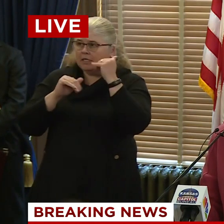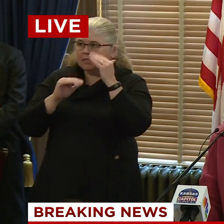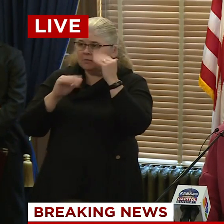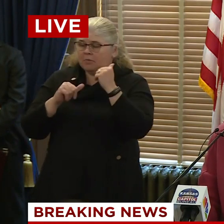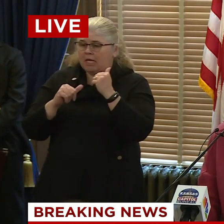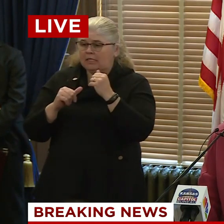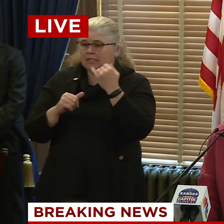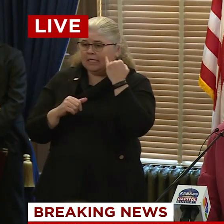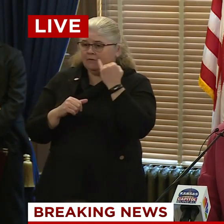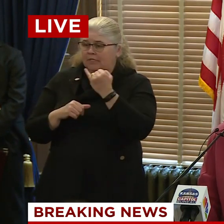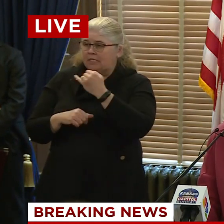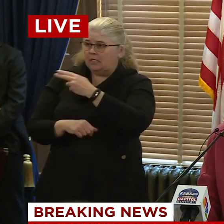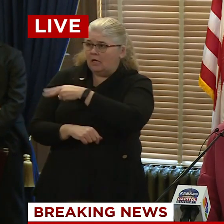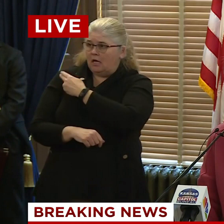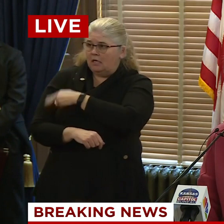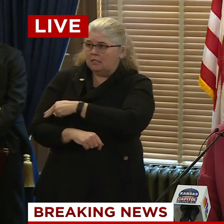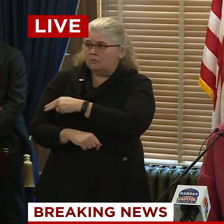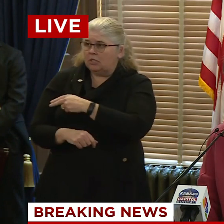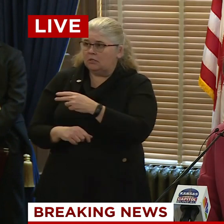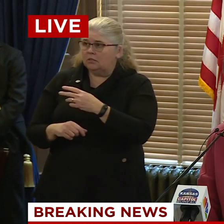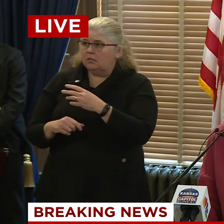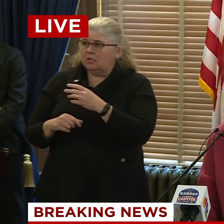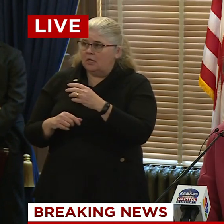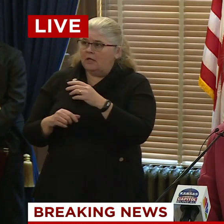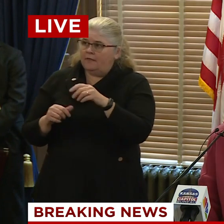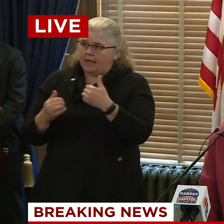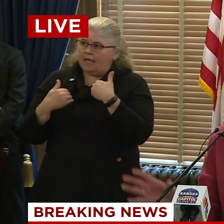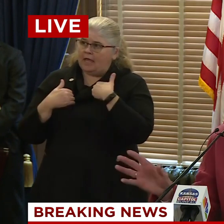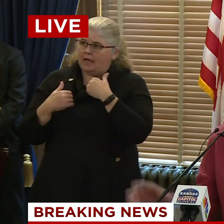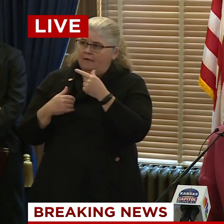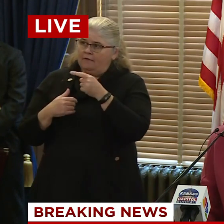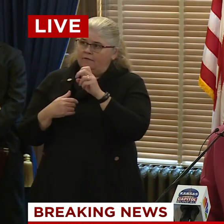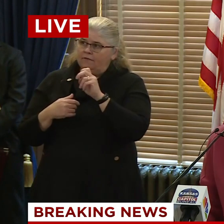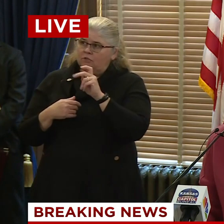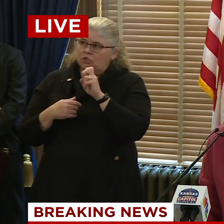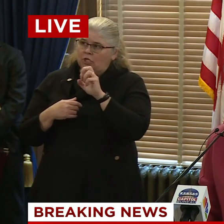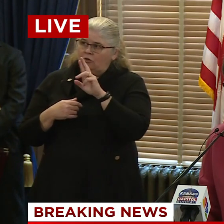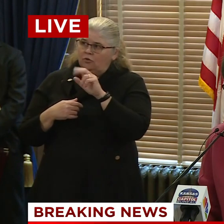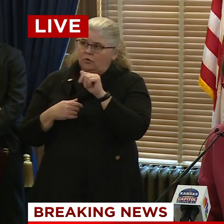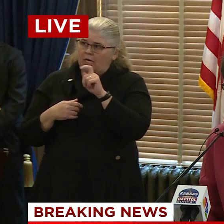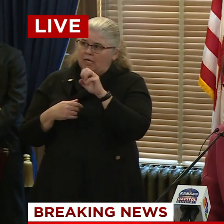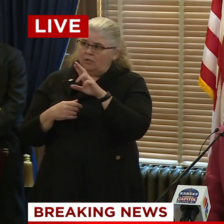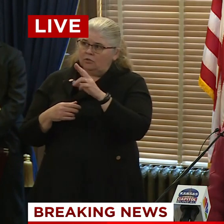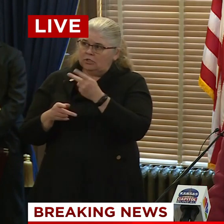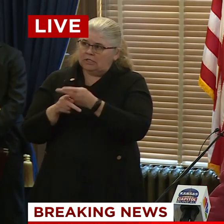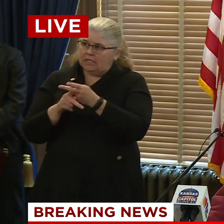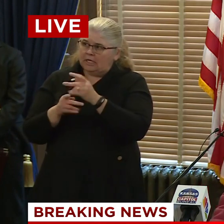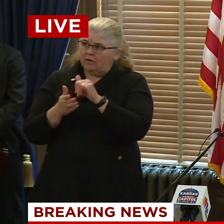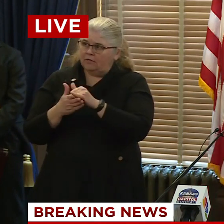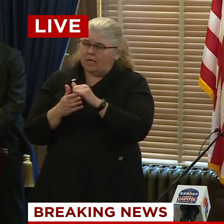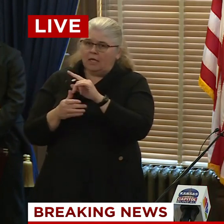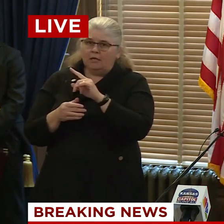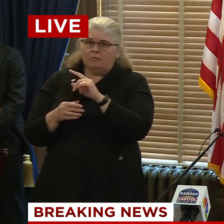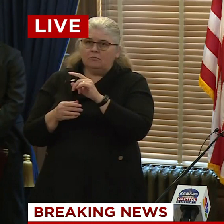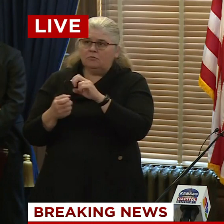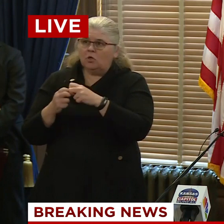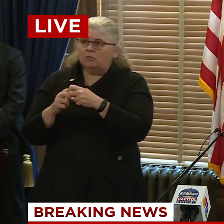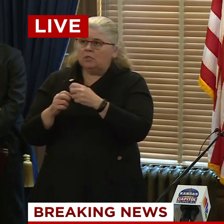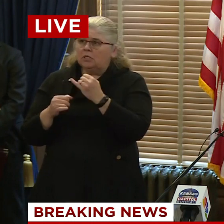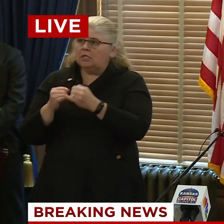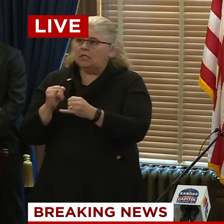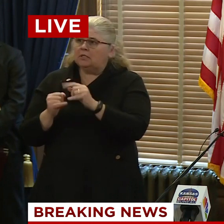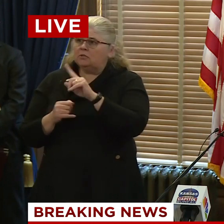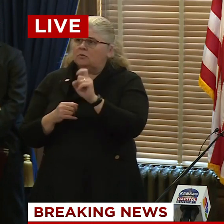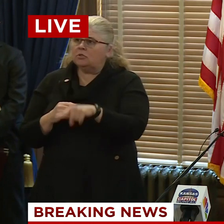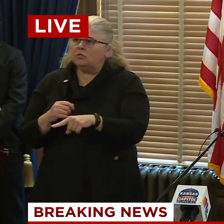other facilities, that they've got backup generators generally. And that should be able to take care of that problem. Last question. How